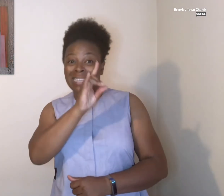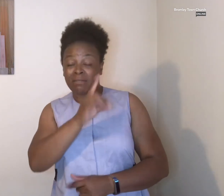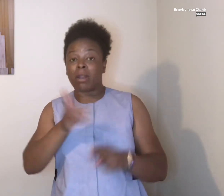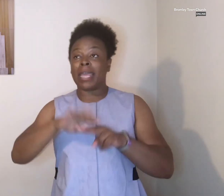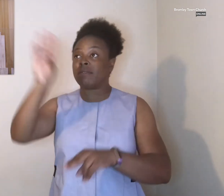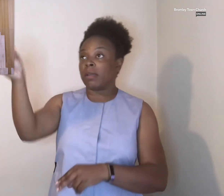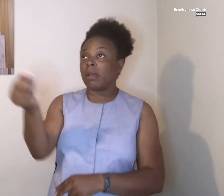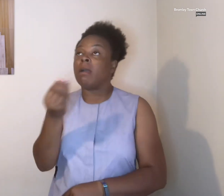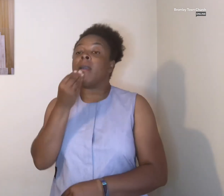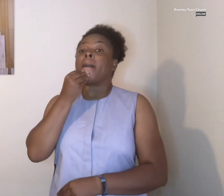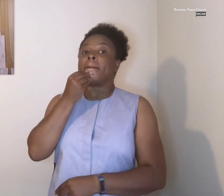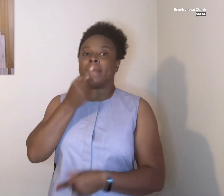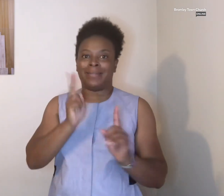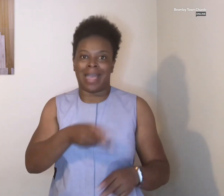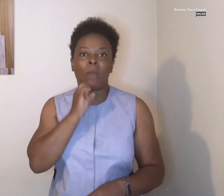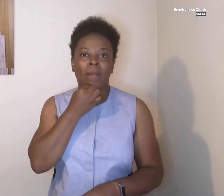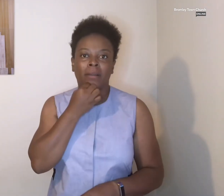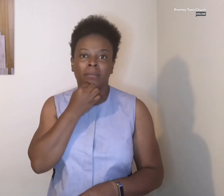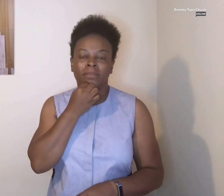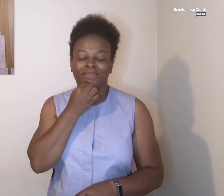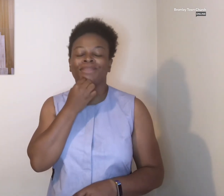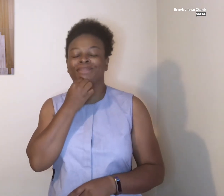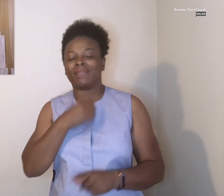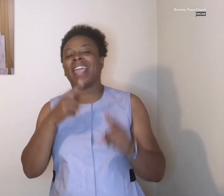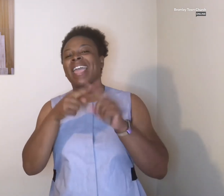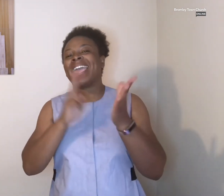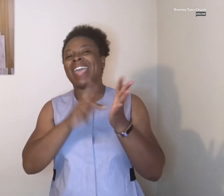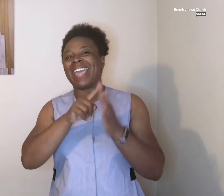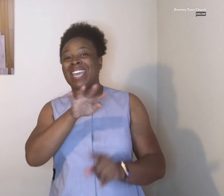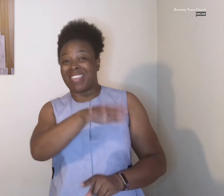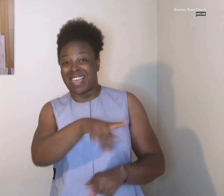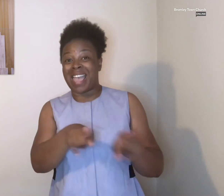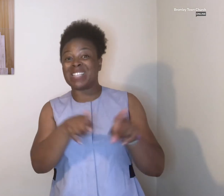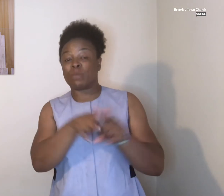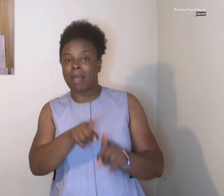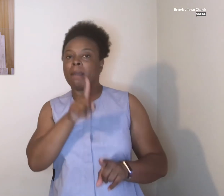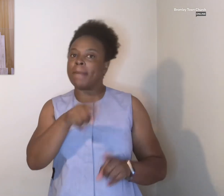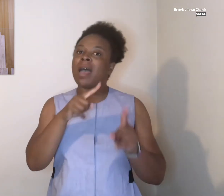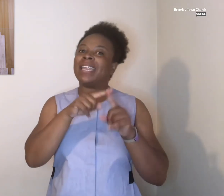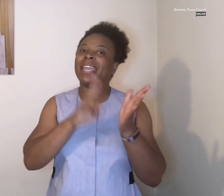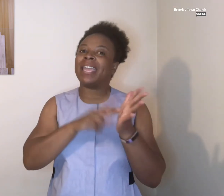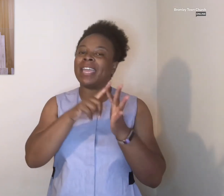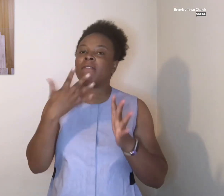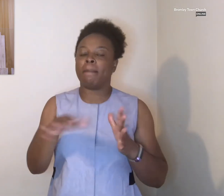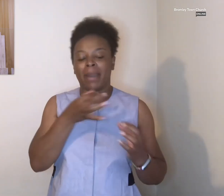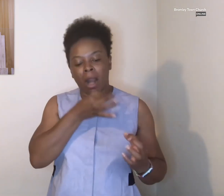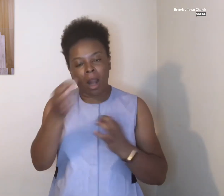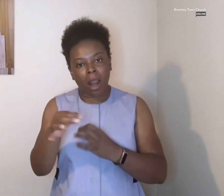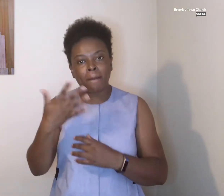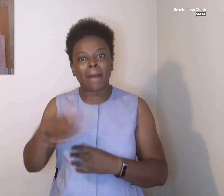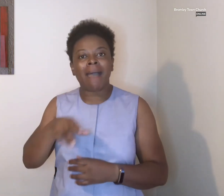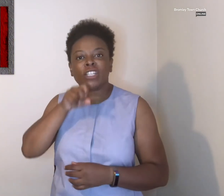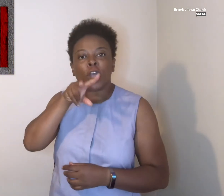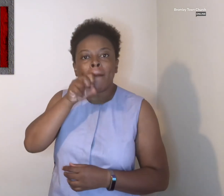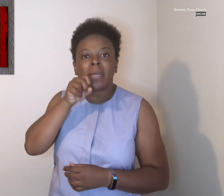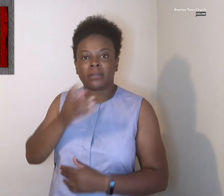die." Now Eve was there, and she was tempted by the serpent that had appeared to her. Genesis 3, verse 1. Now